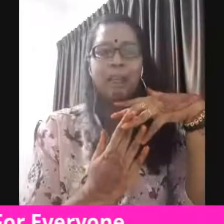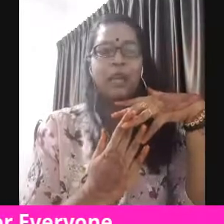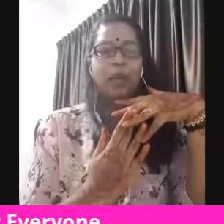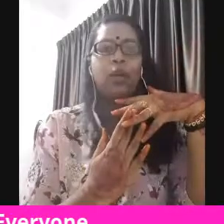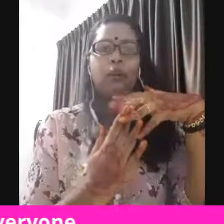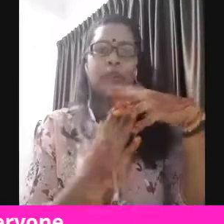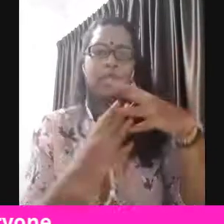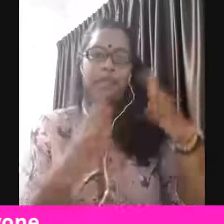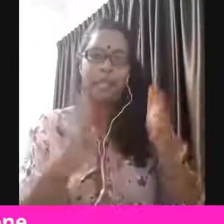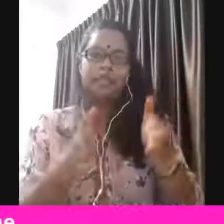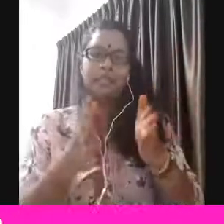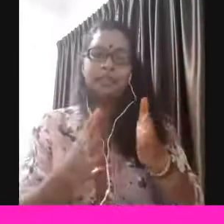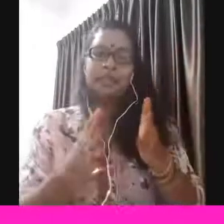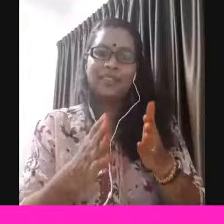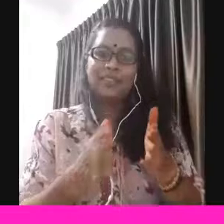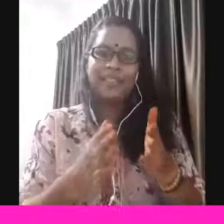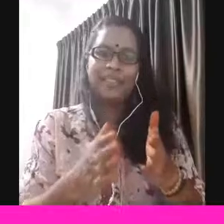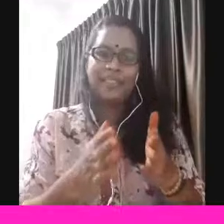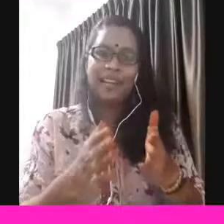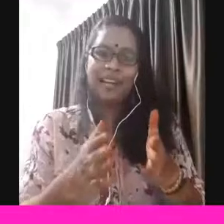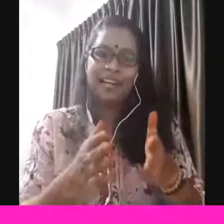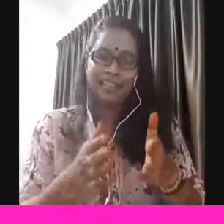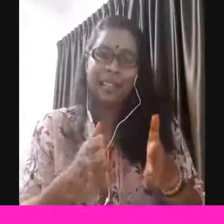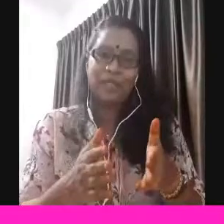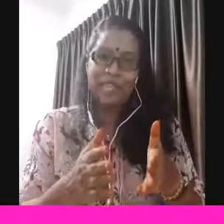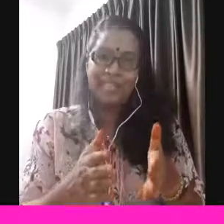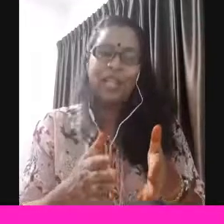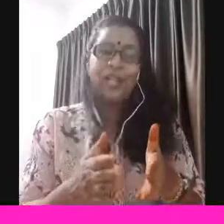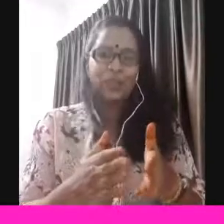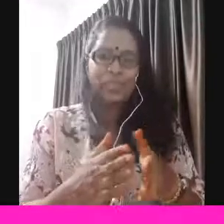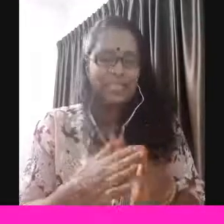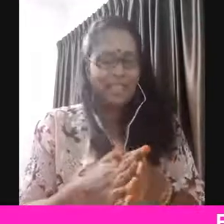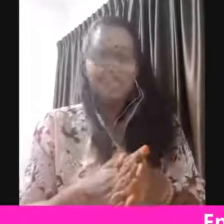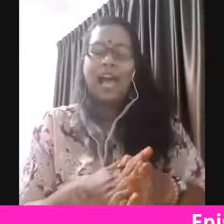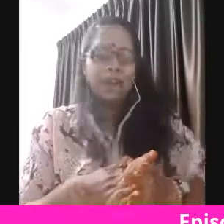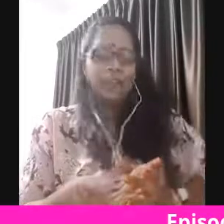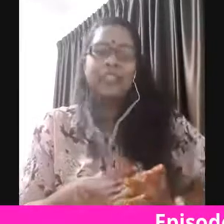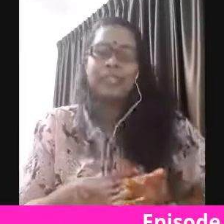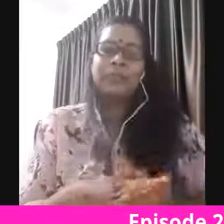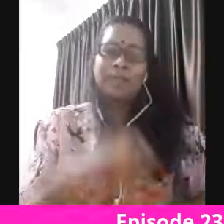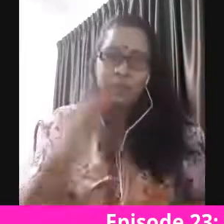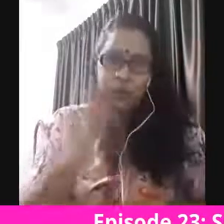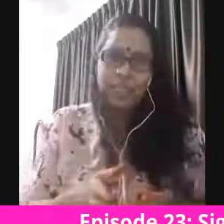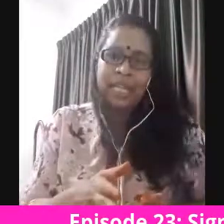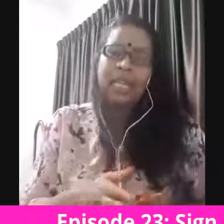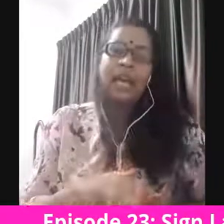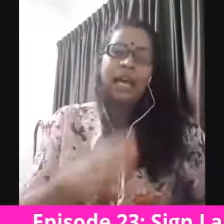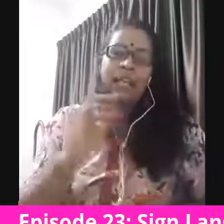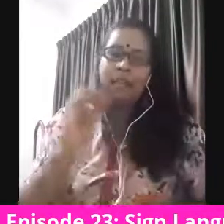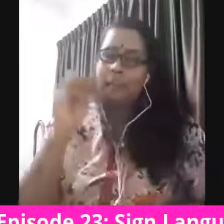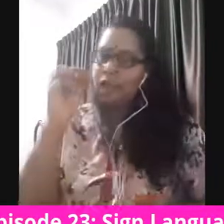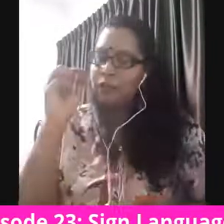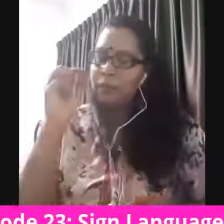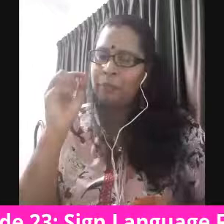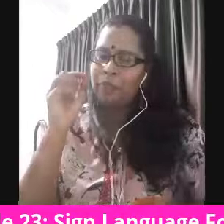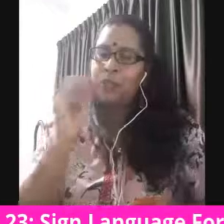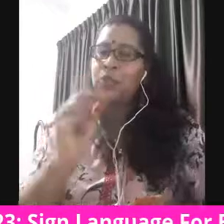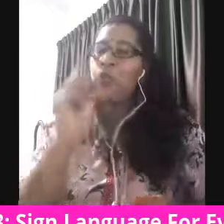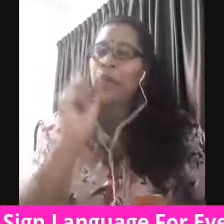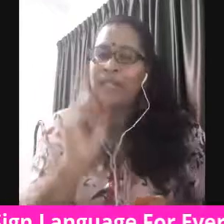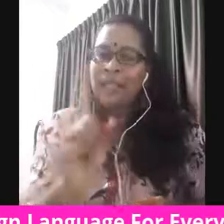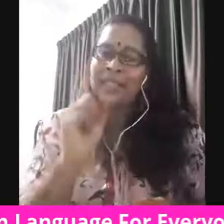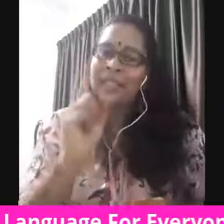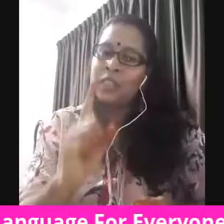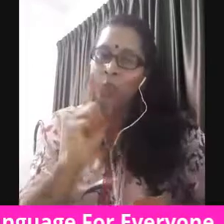mhm. one of the main thing in nowadays. Mediums. So yes, Yeah. Mm-hmm. every teachers must use that, and Mhm, every must